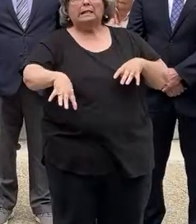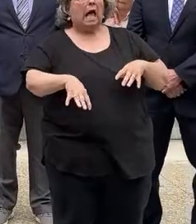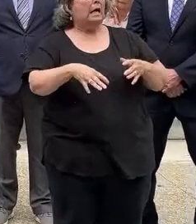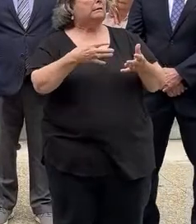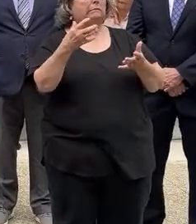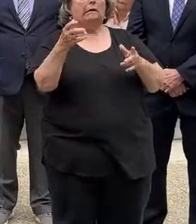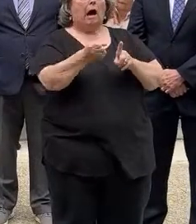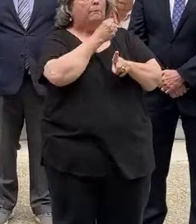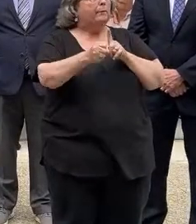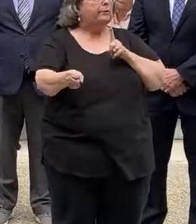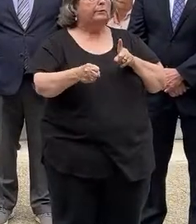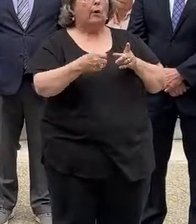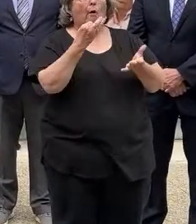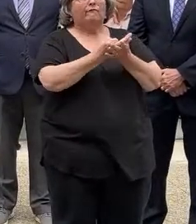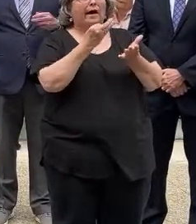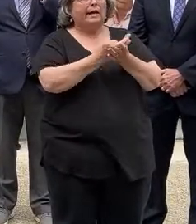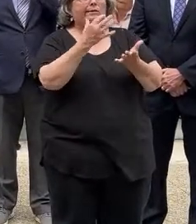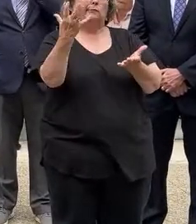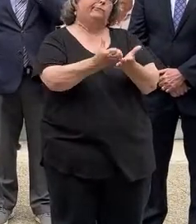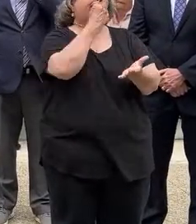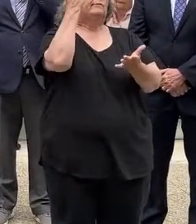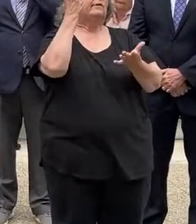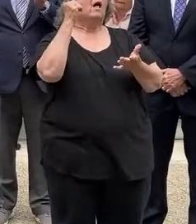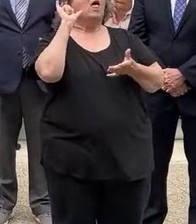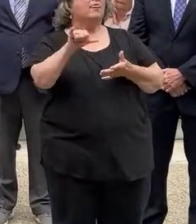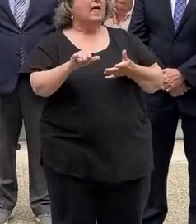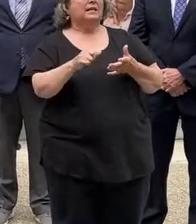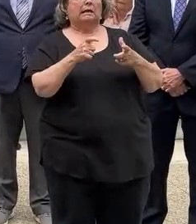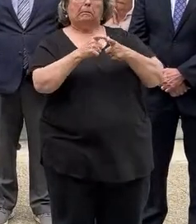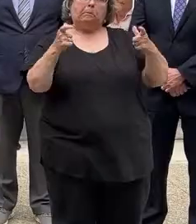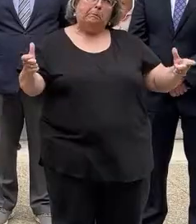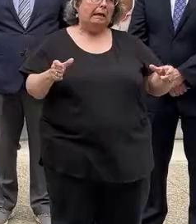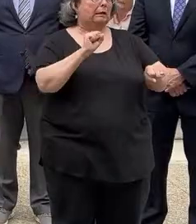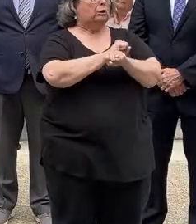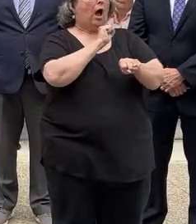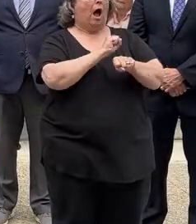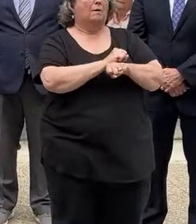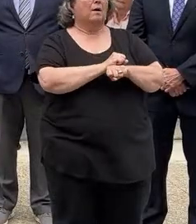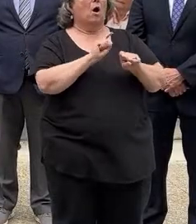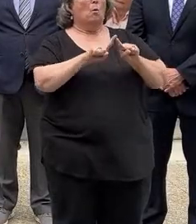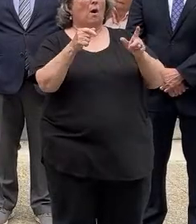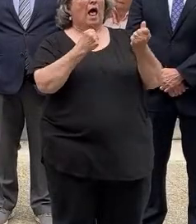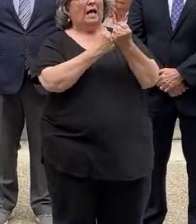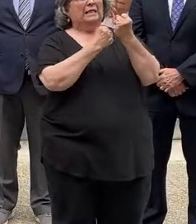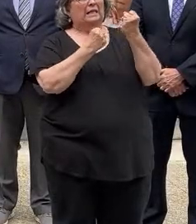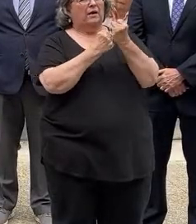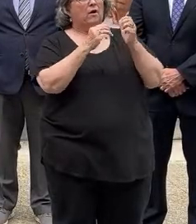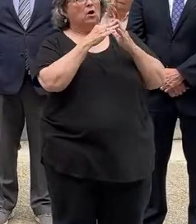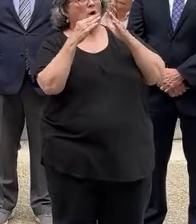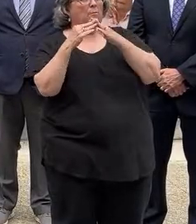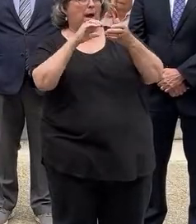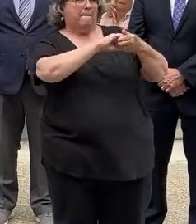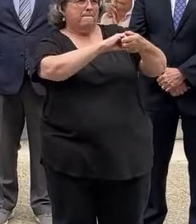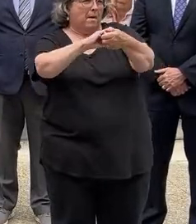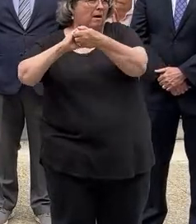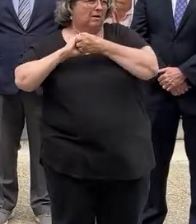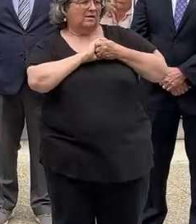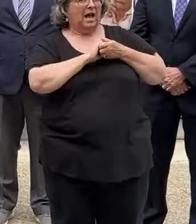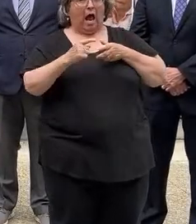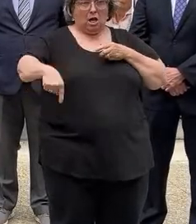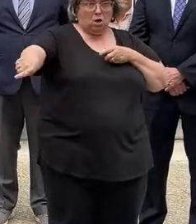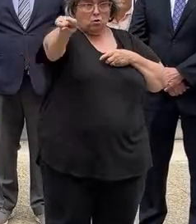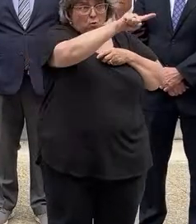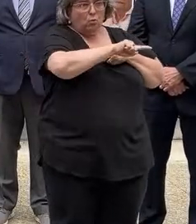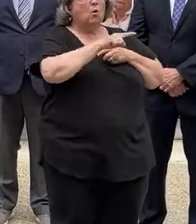financial exploitation. And we recognize that this is a massive undertaking, but with the assistance of our community partners and each of